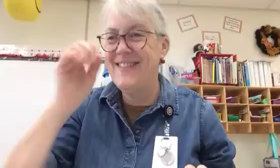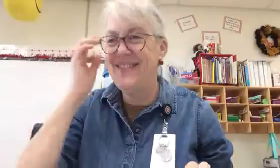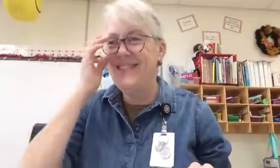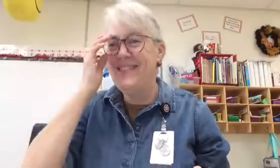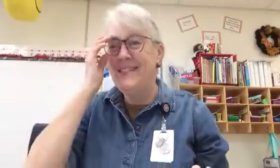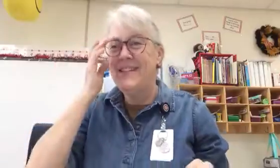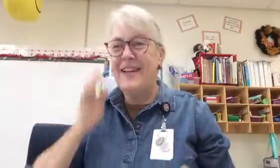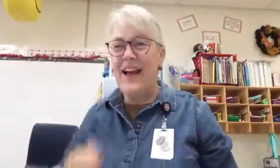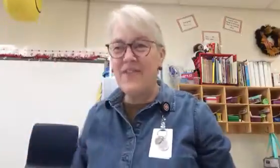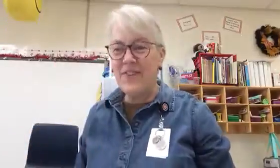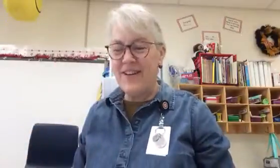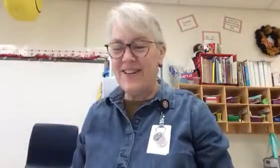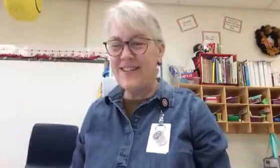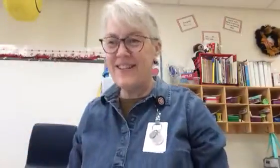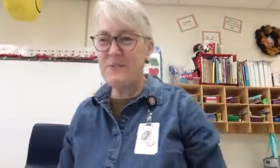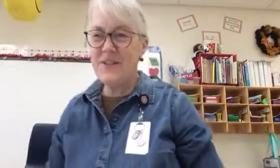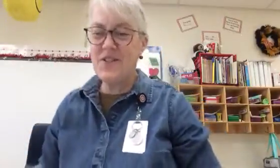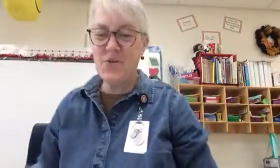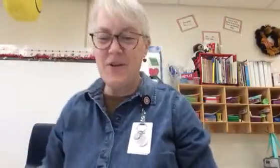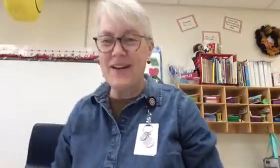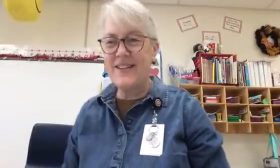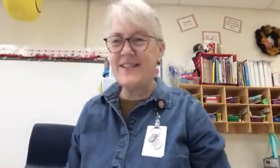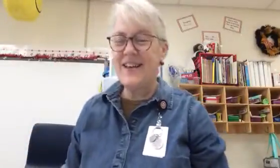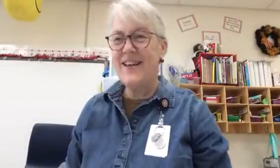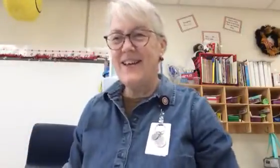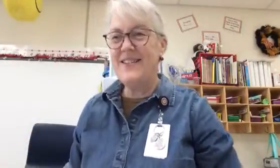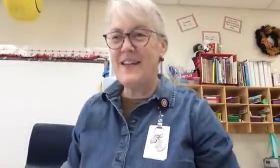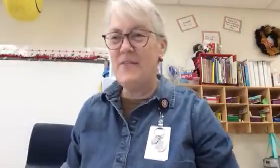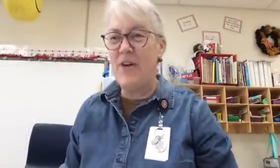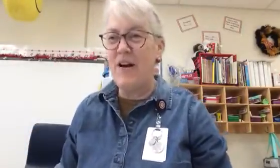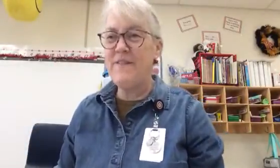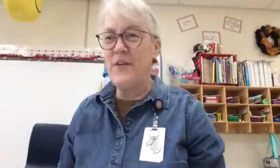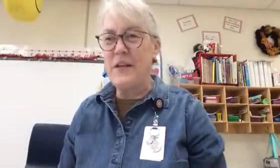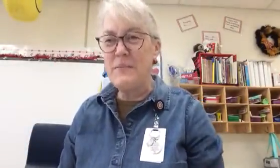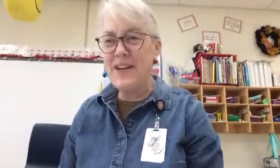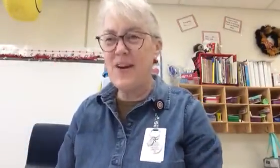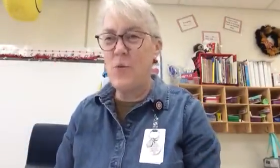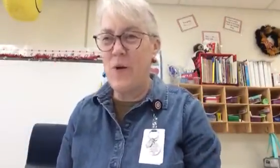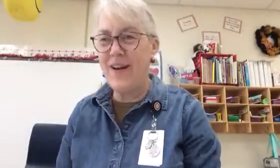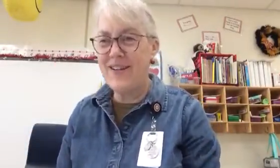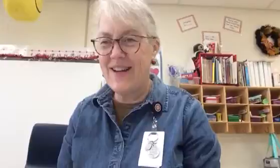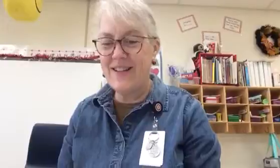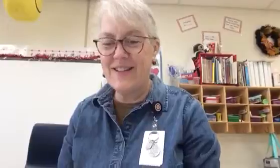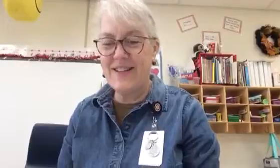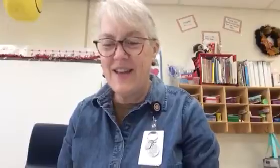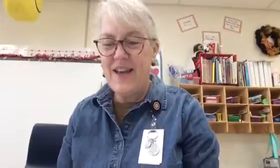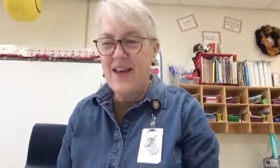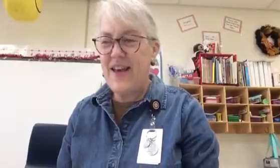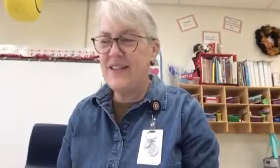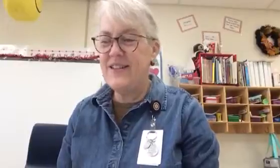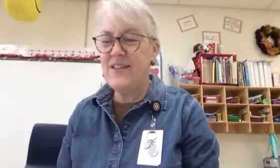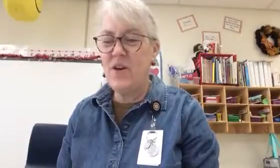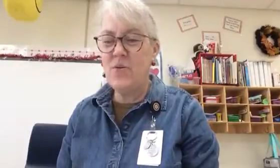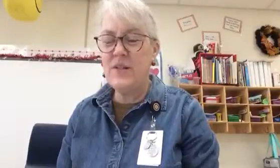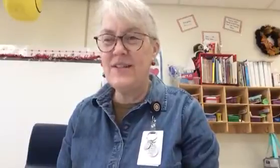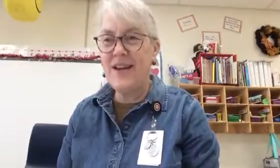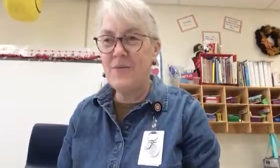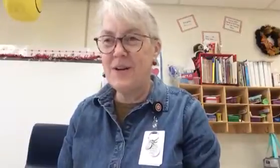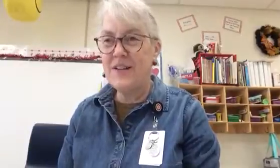hi friends it's Miss Joyce it's time for our phonemic awareness and so today we're gonna